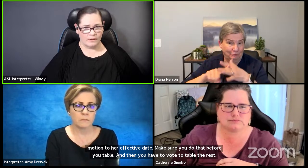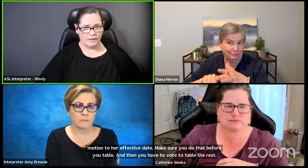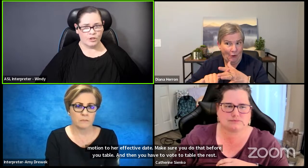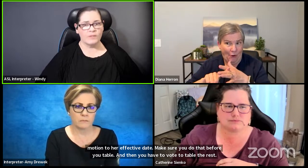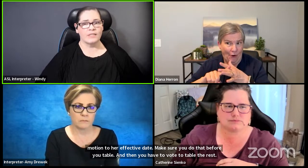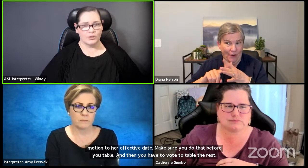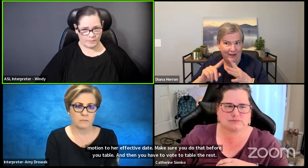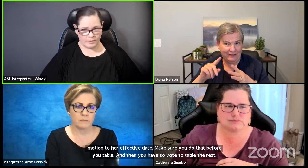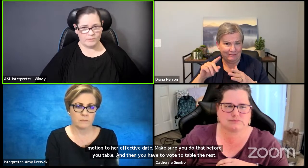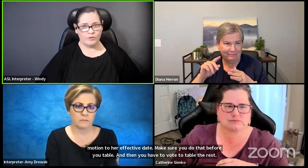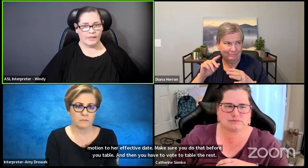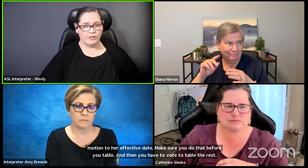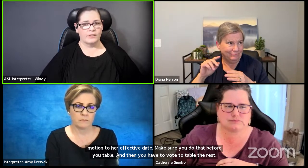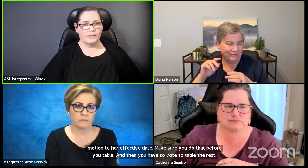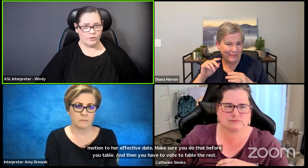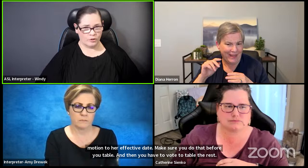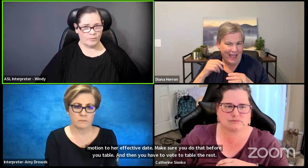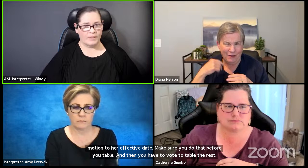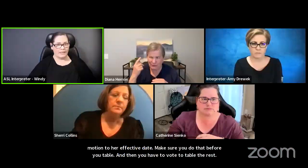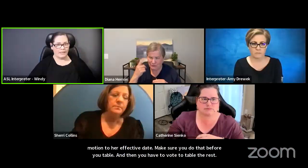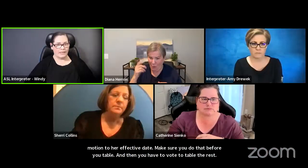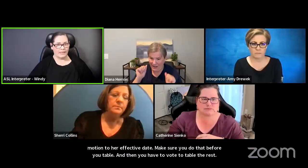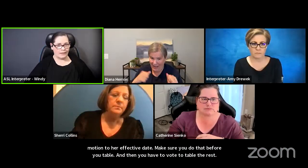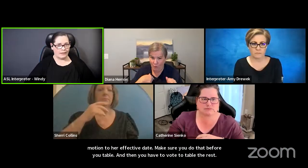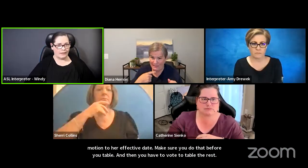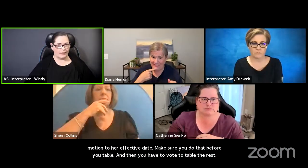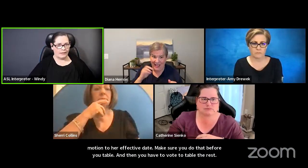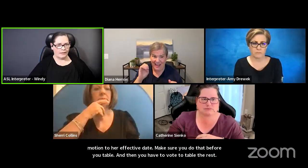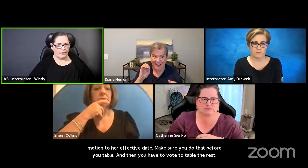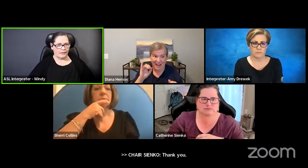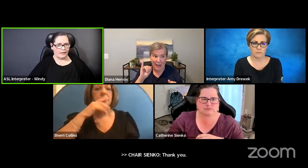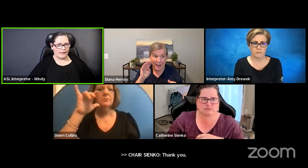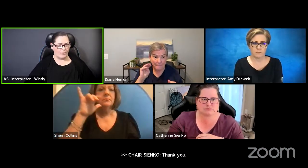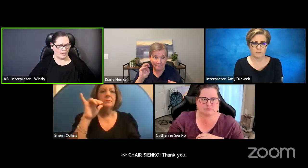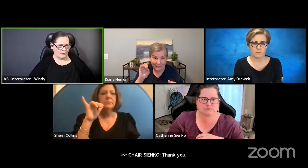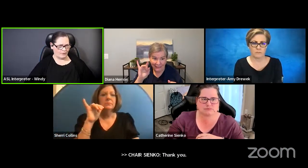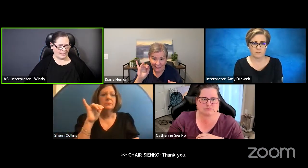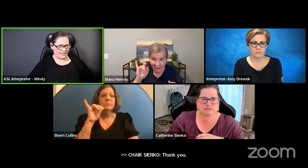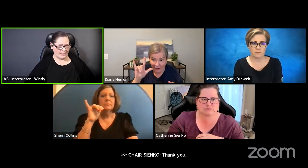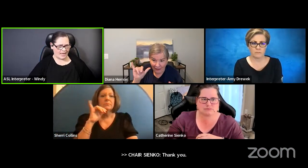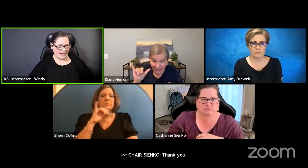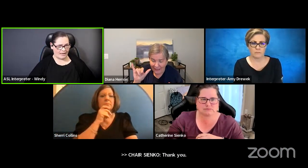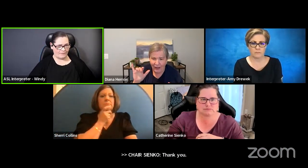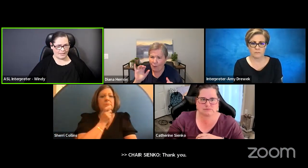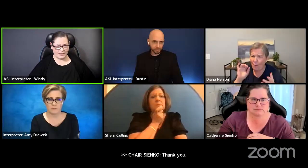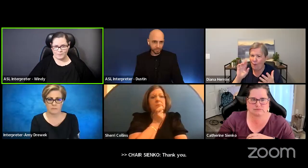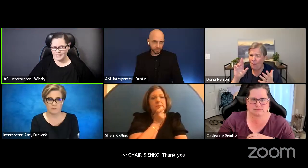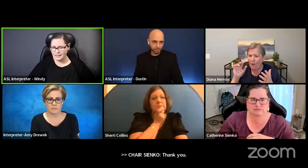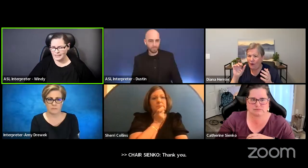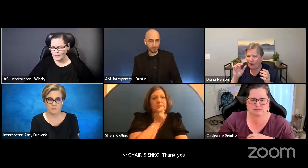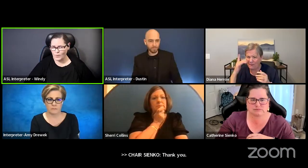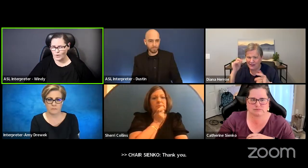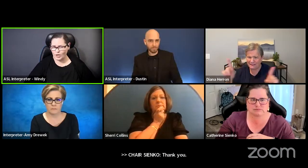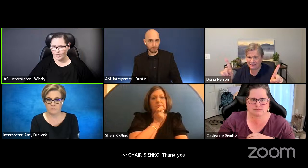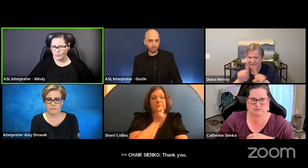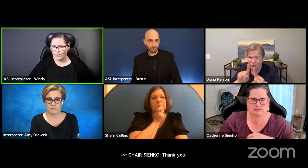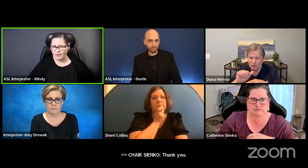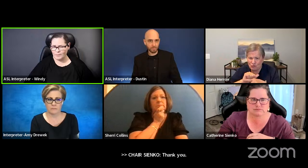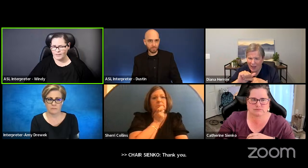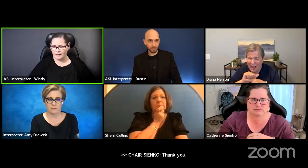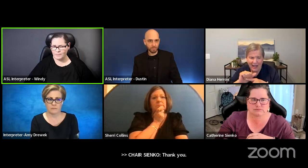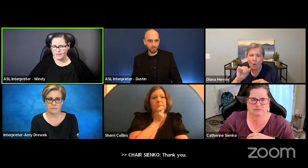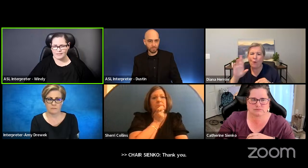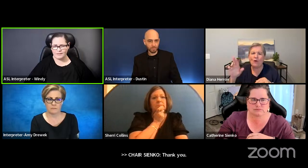the chosen interim director, Nikki Suko, begin. I wonder if we can say effective immediately,